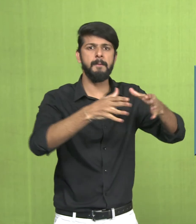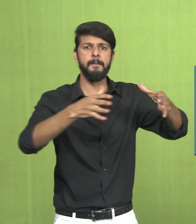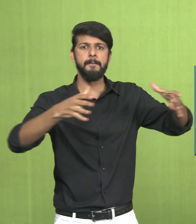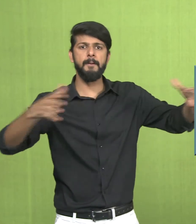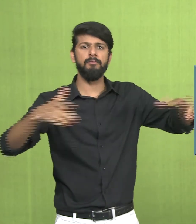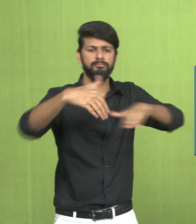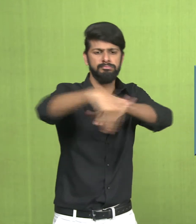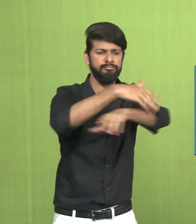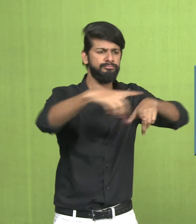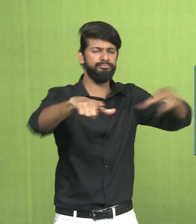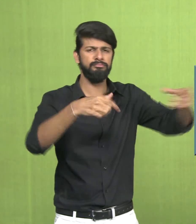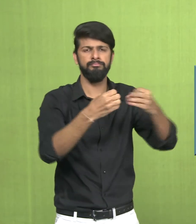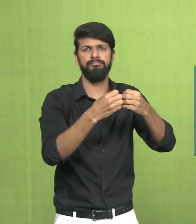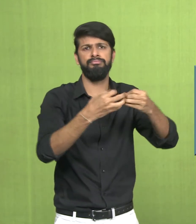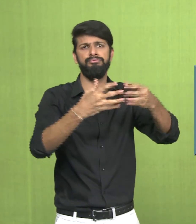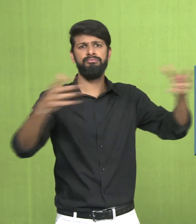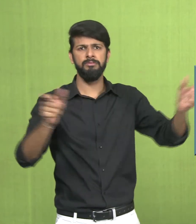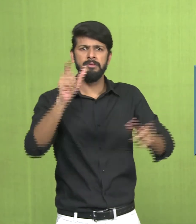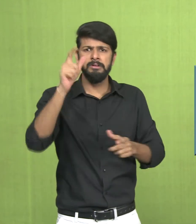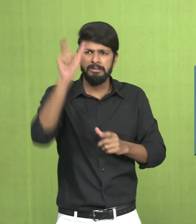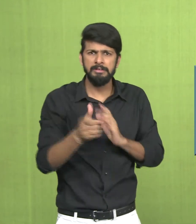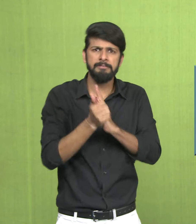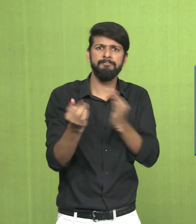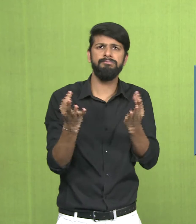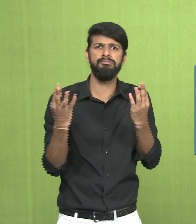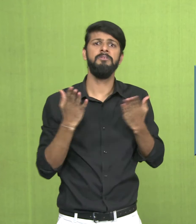the place really flourished. The kind of architecture, the kind of